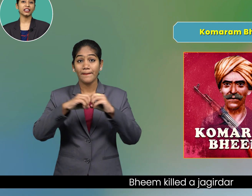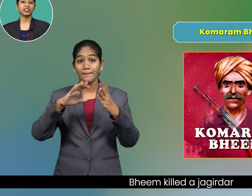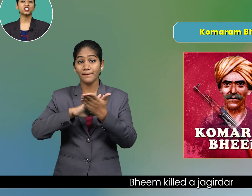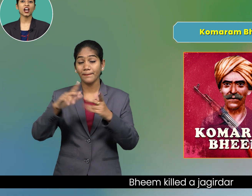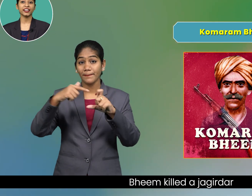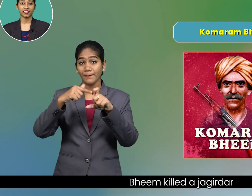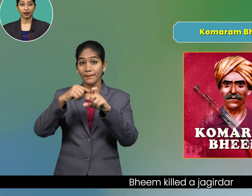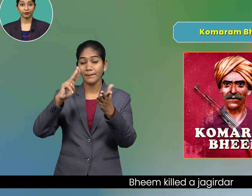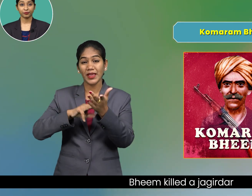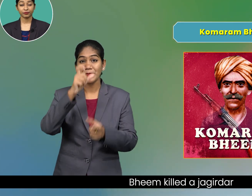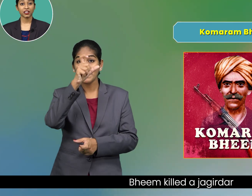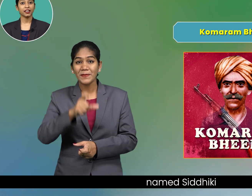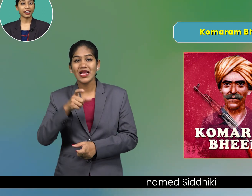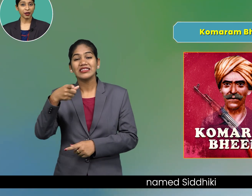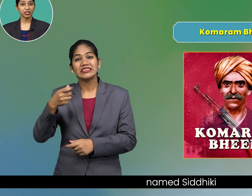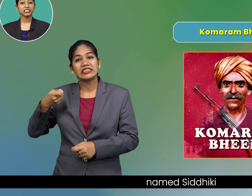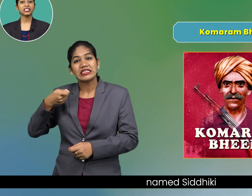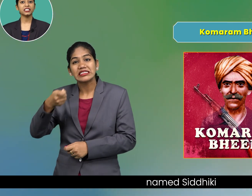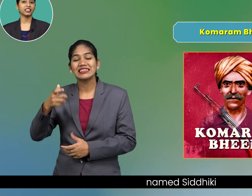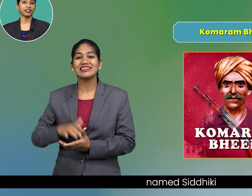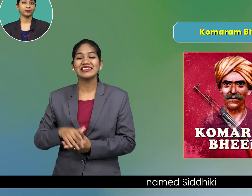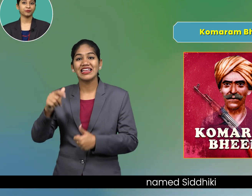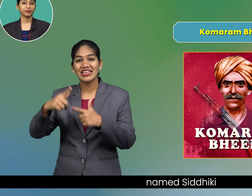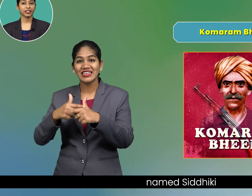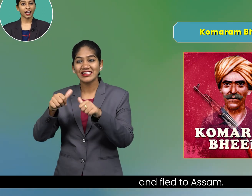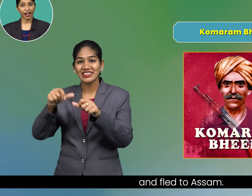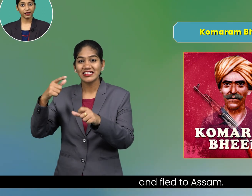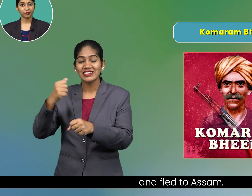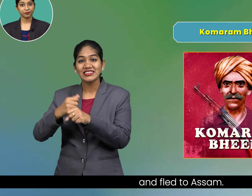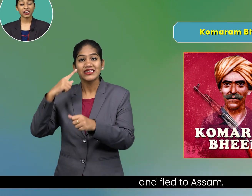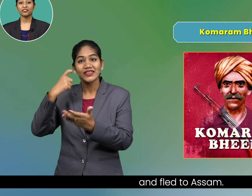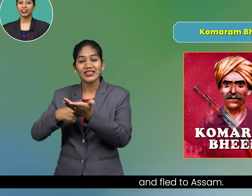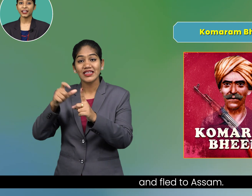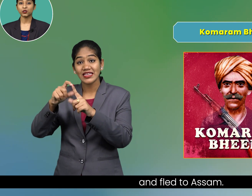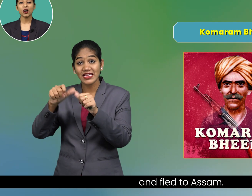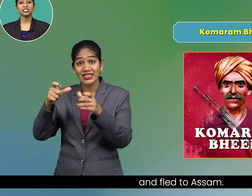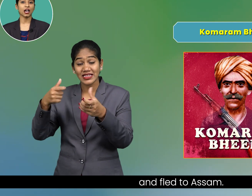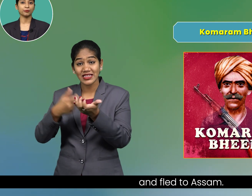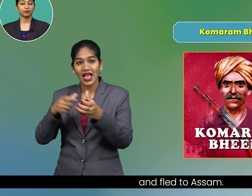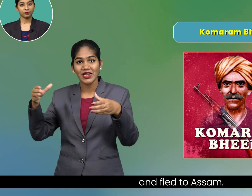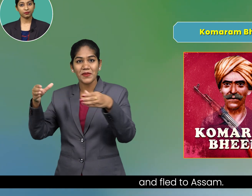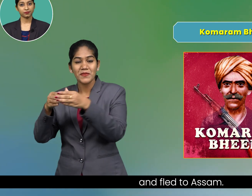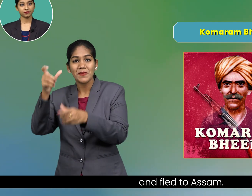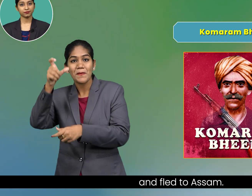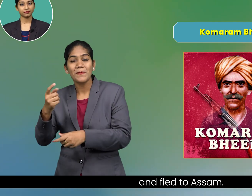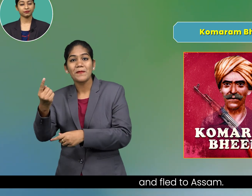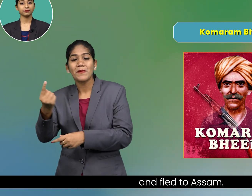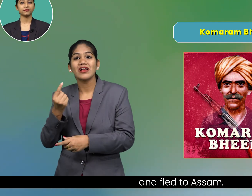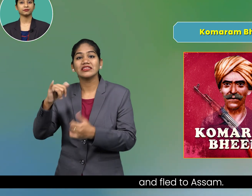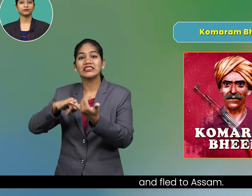Bhim killed a Jagirdar named Siddiqui and fled to Assam.